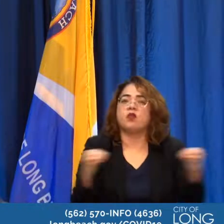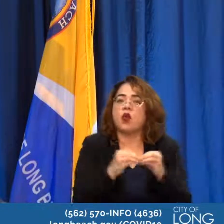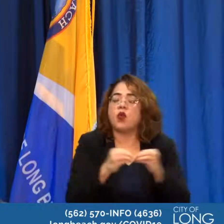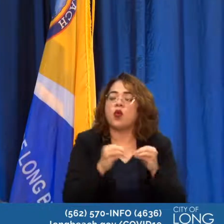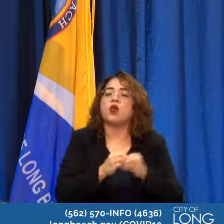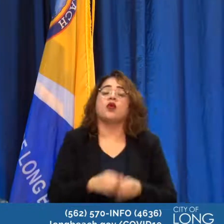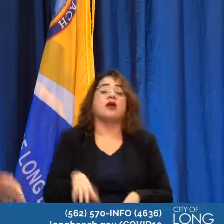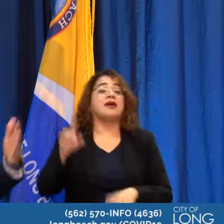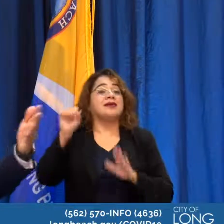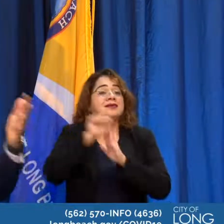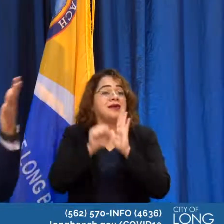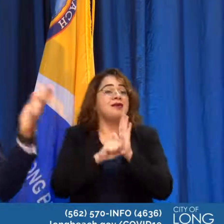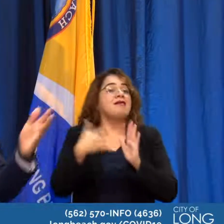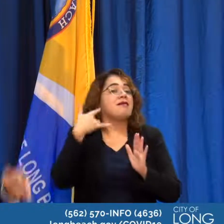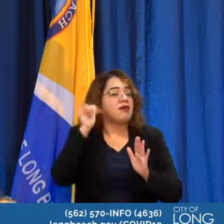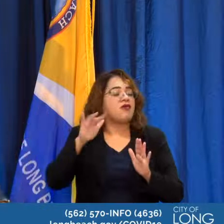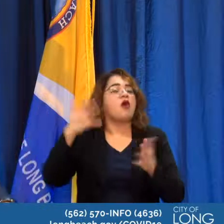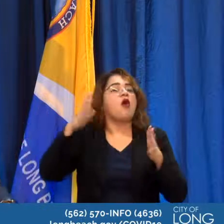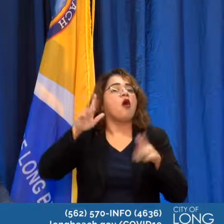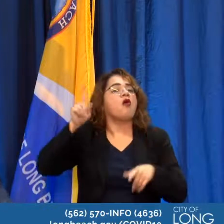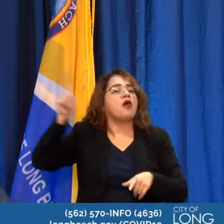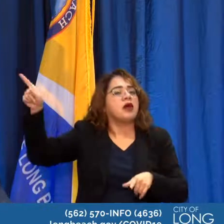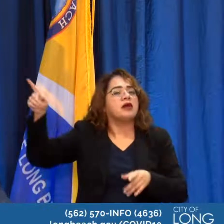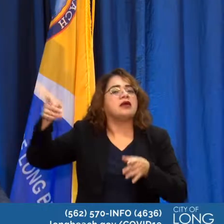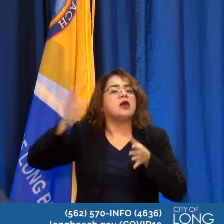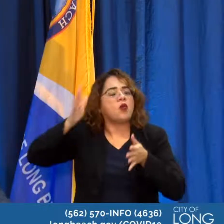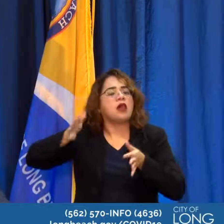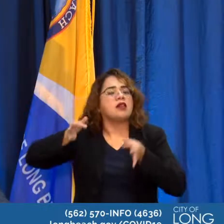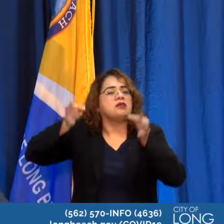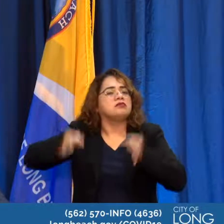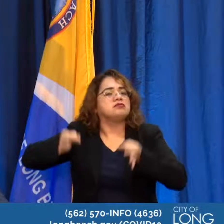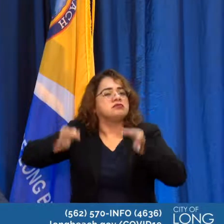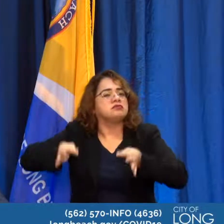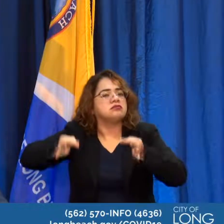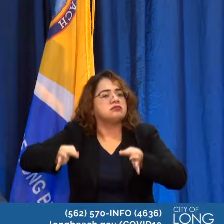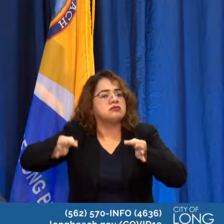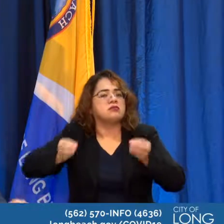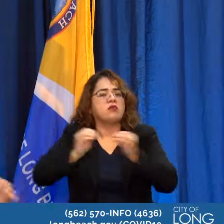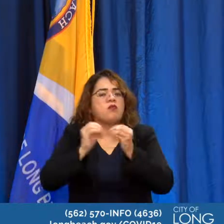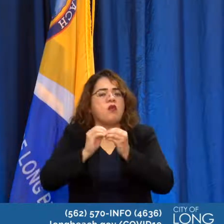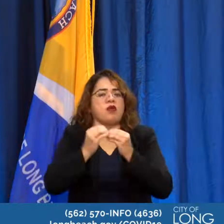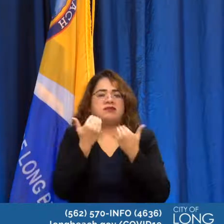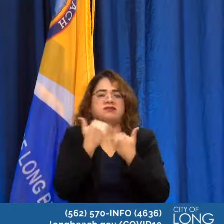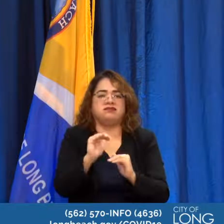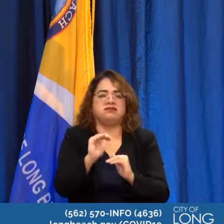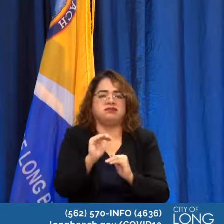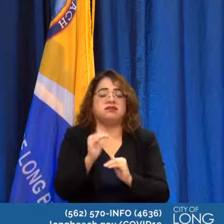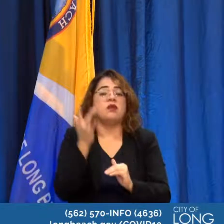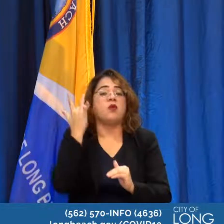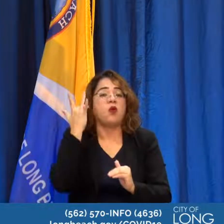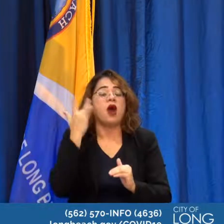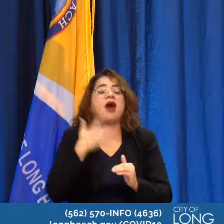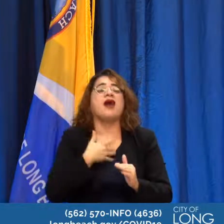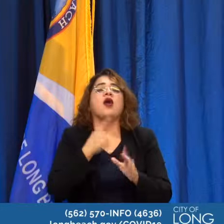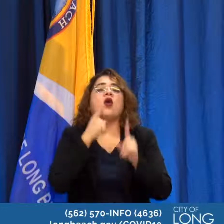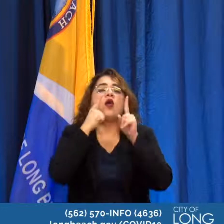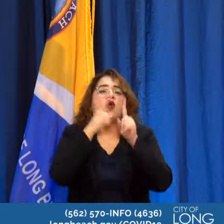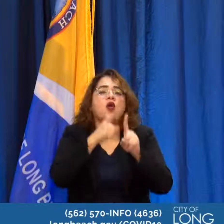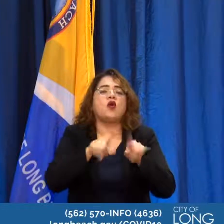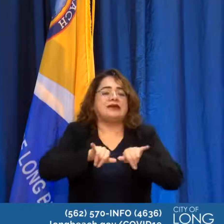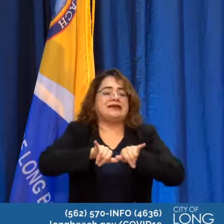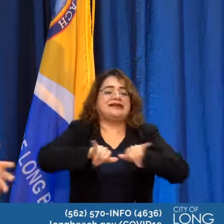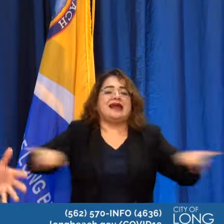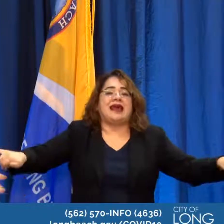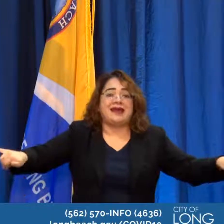that may come down from the state or from the county or from our city health officers, to move the numbers in the other direction are